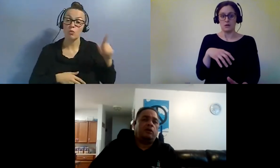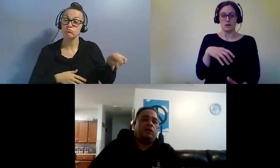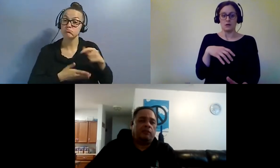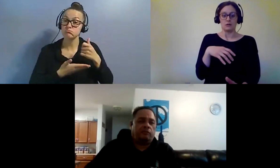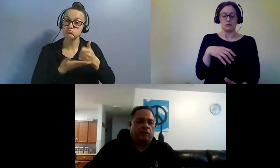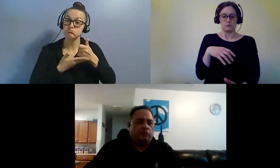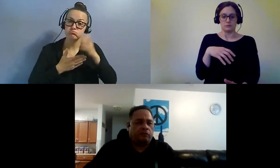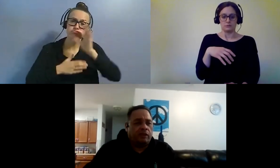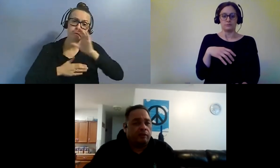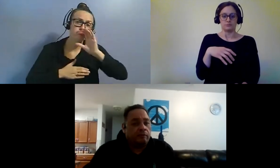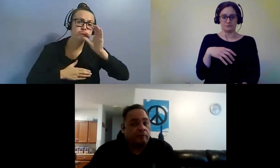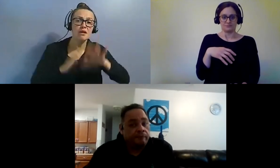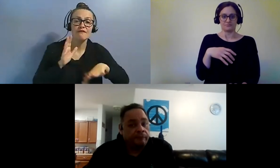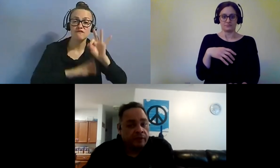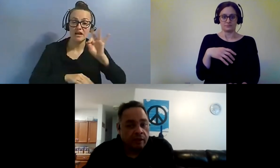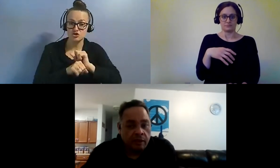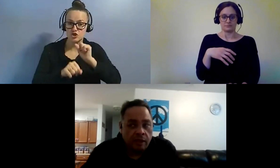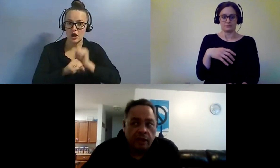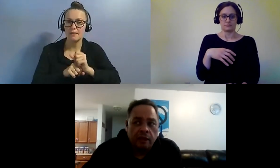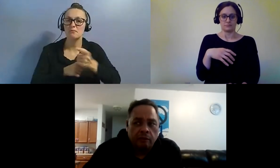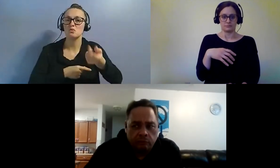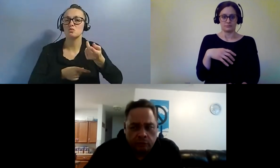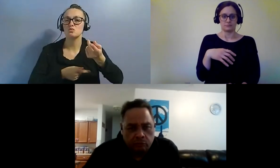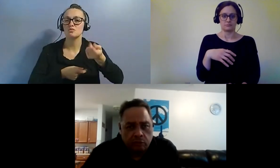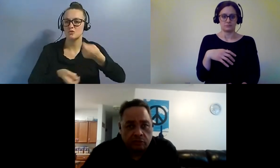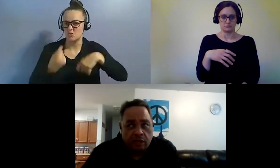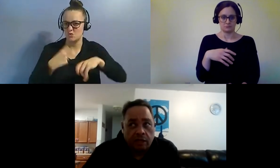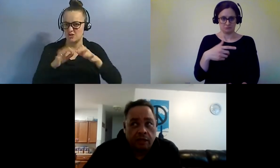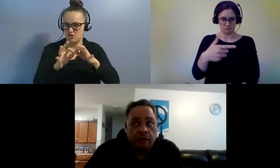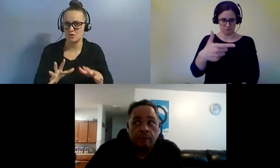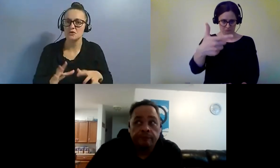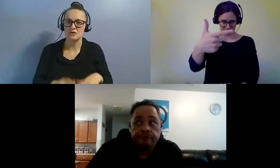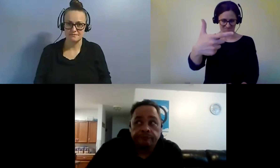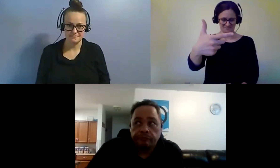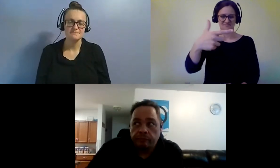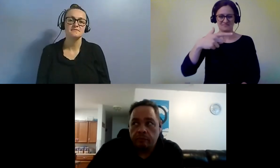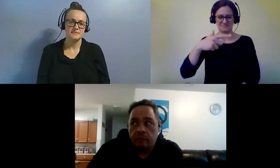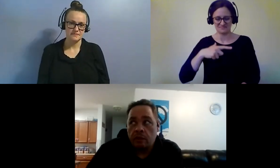called Gannett Tellsale, which was a